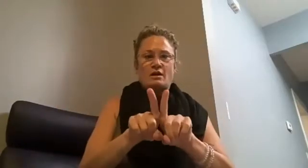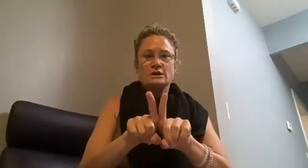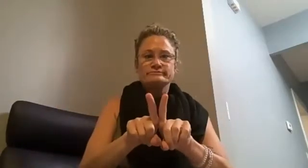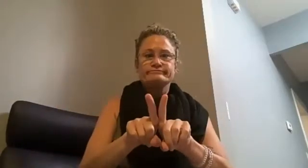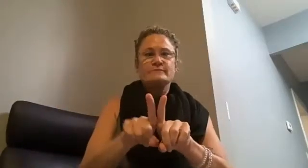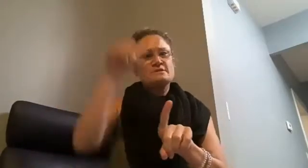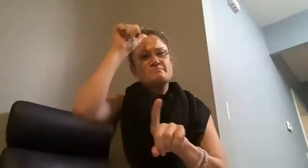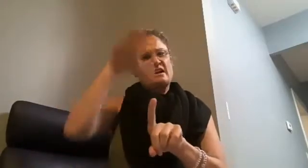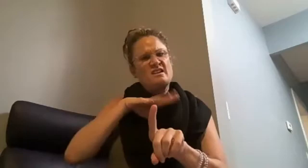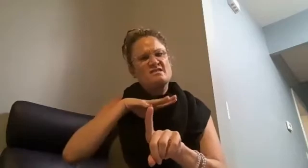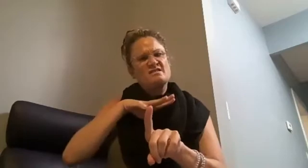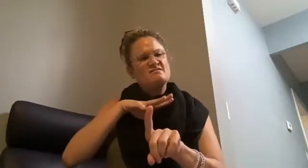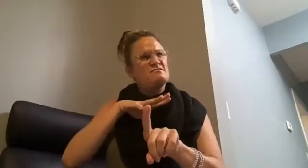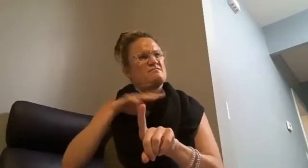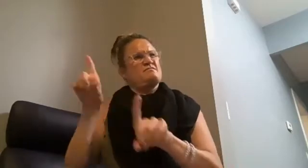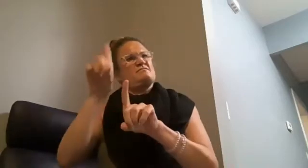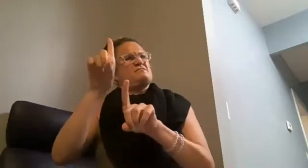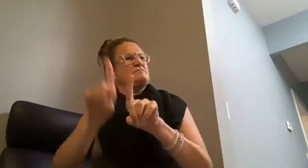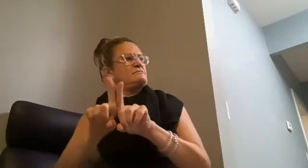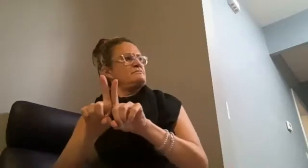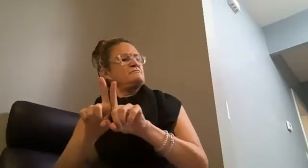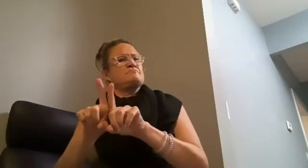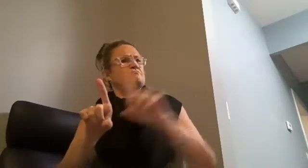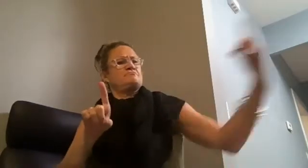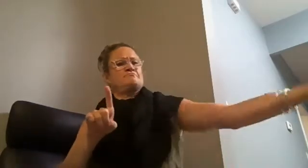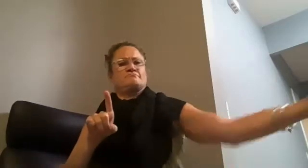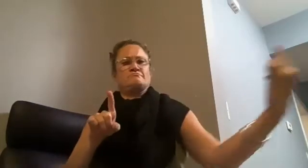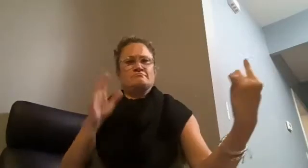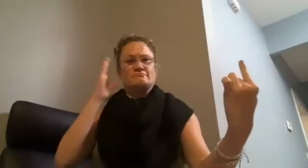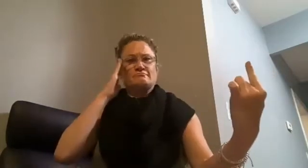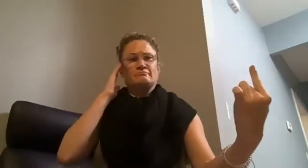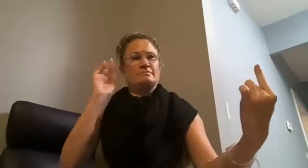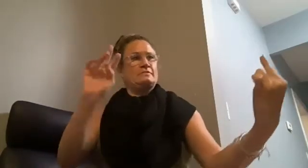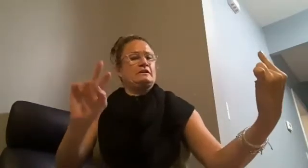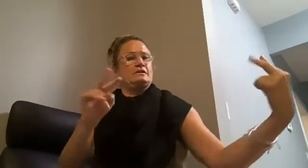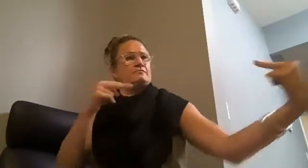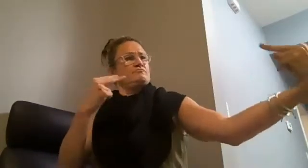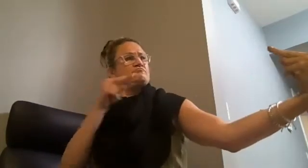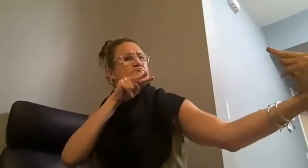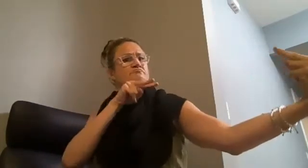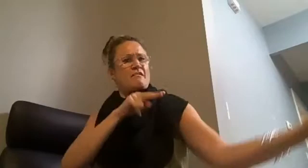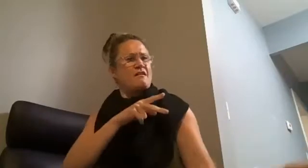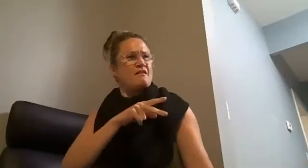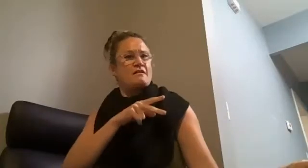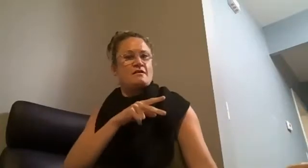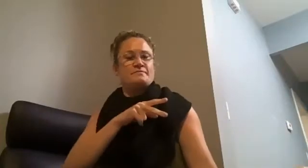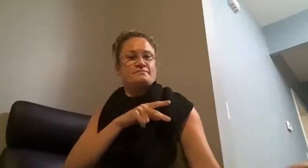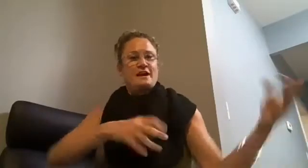dude seems to materialize out of thin air. And he looks straight at me and he points and he's like, hey man, I'll trade you your cigarettes for some